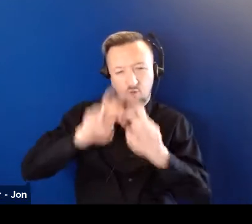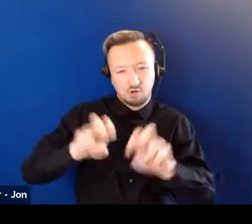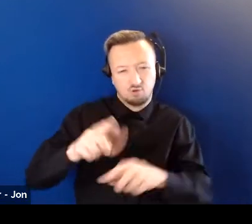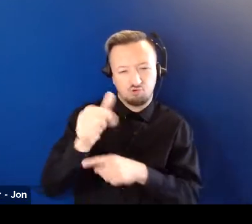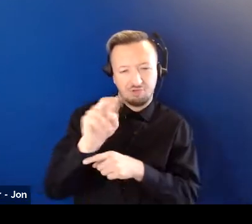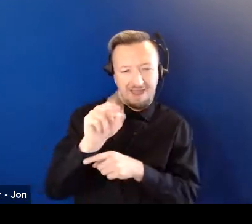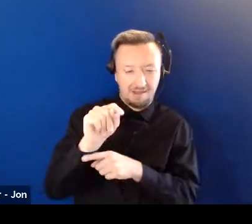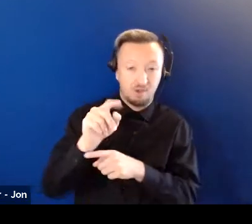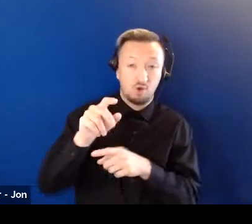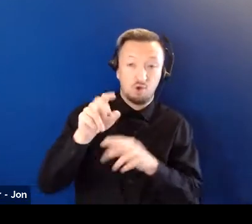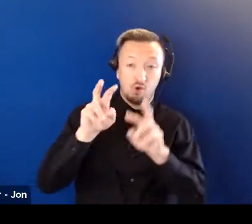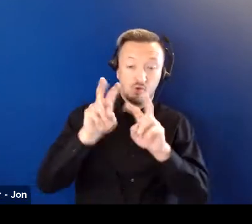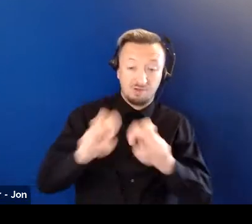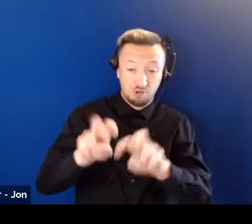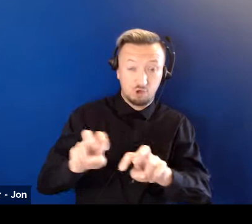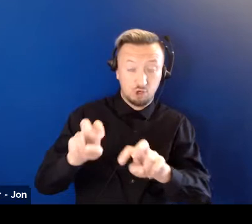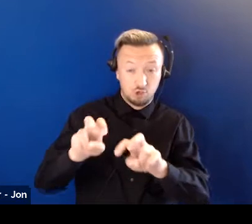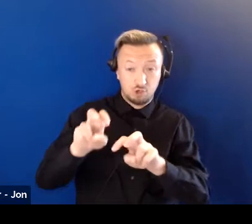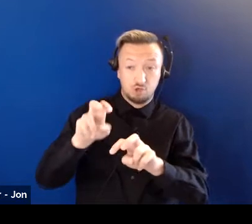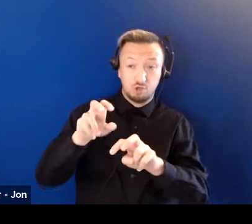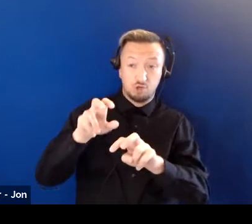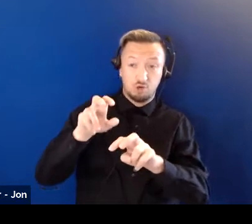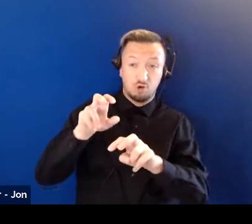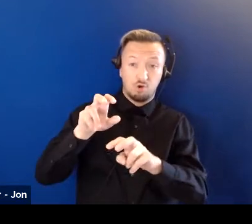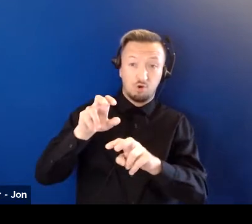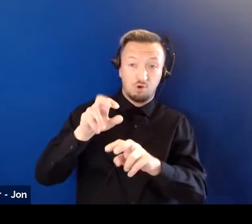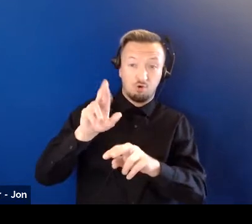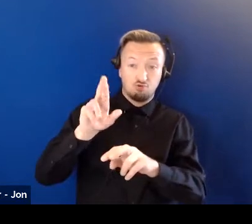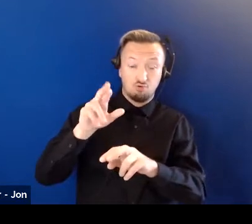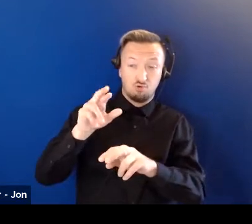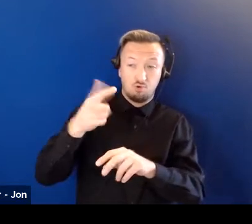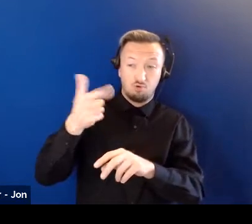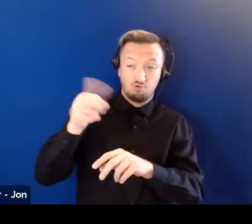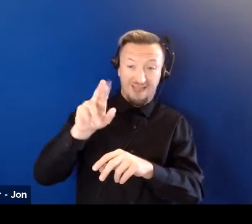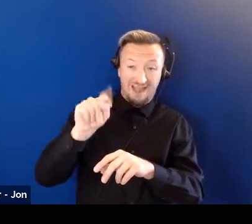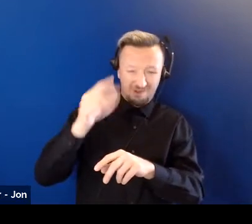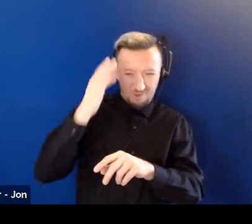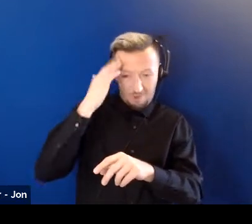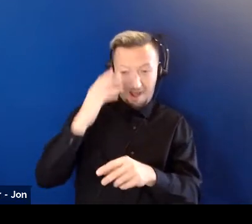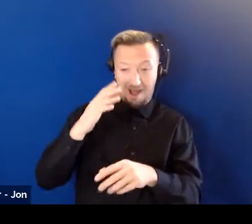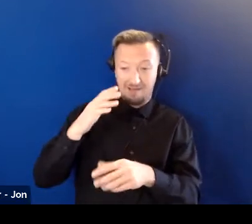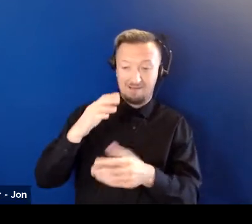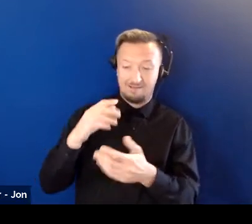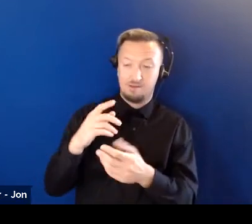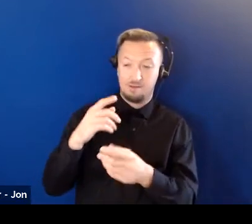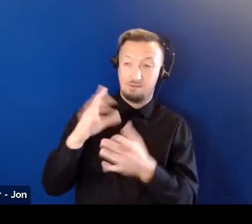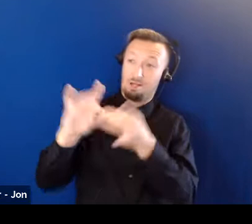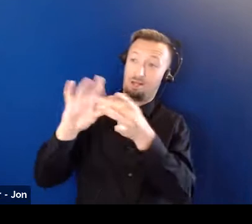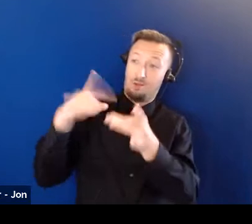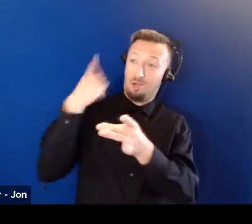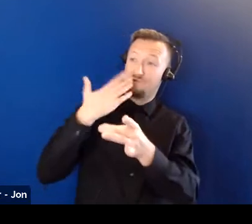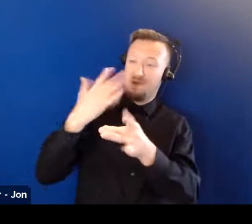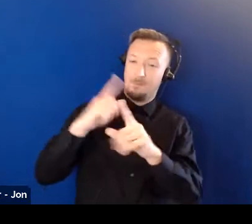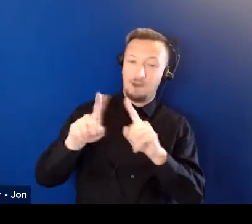written grants that work great on paper, but putting it in practice sometimes takes a little longer. So we're kind of going with the flow